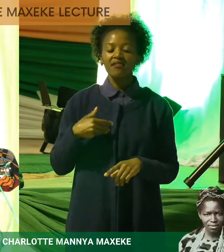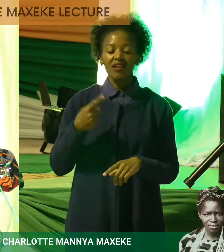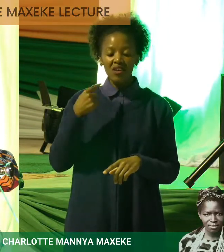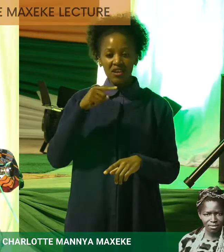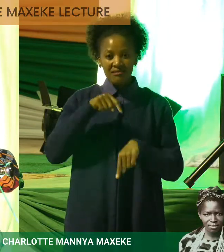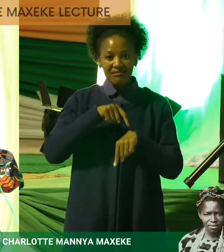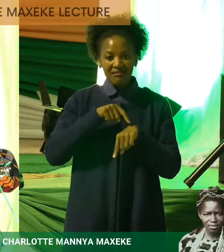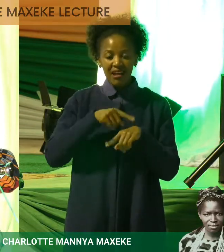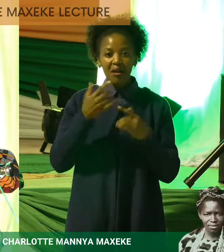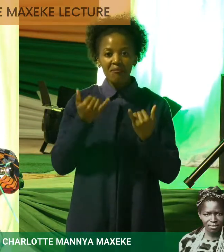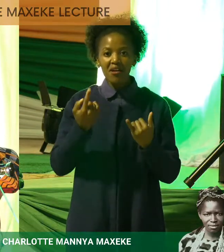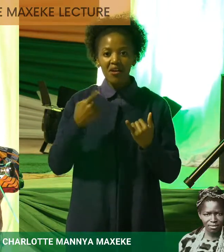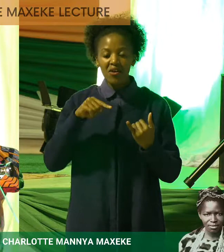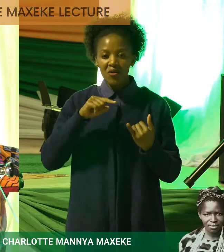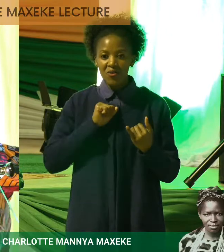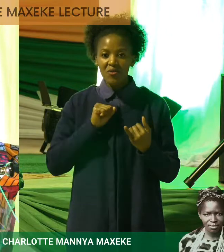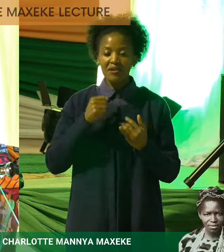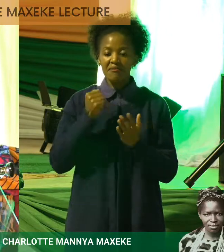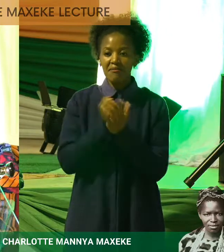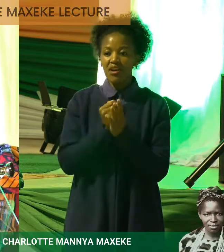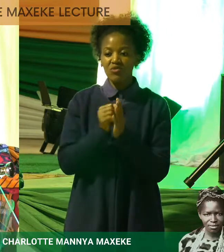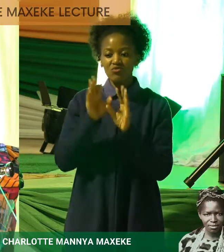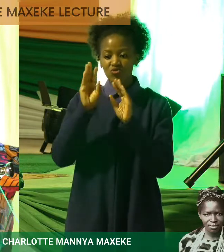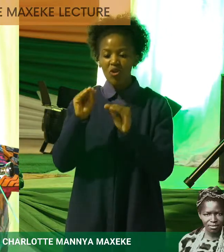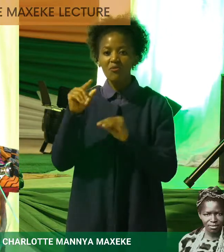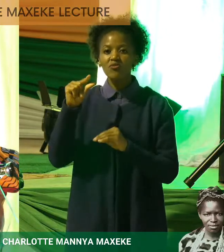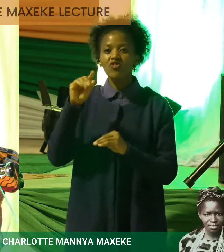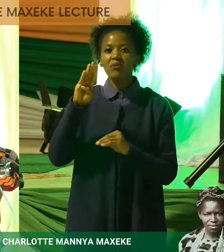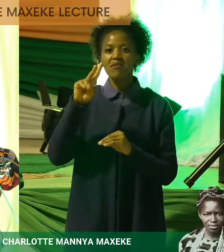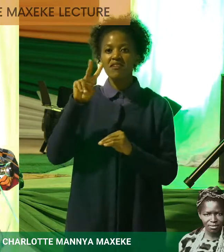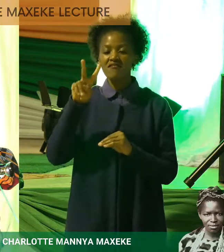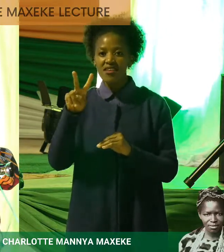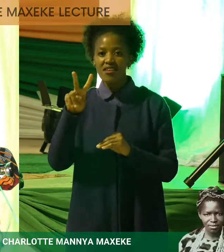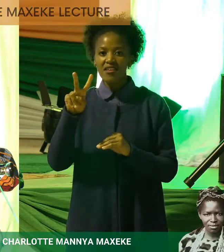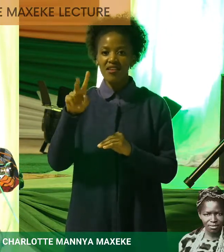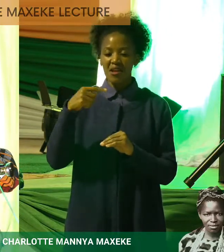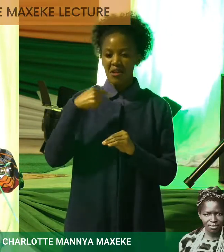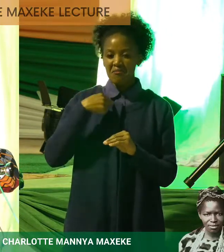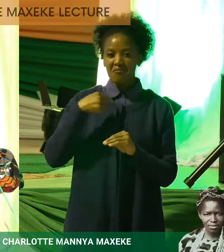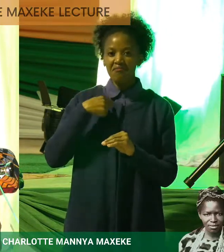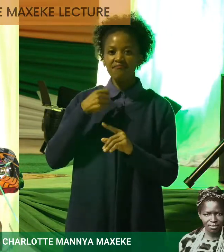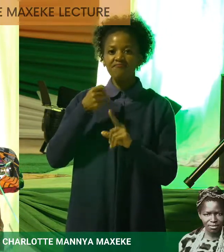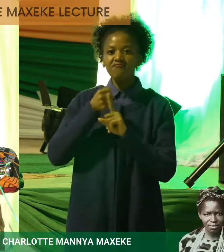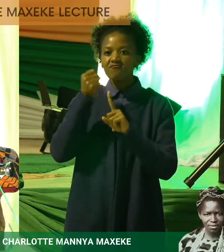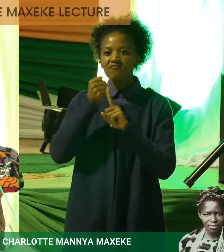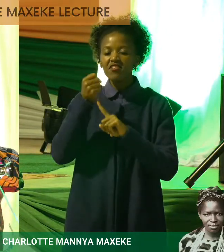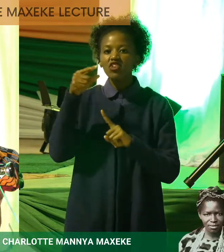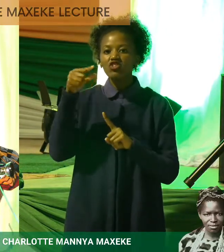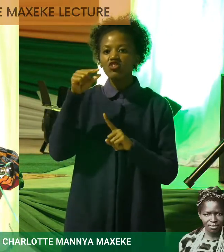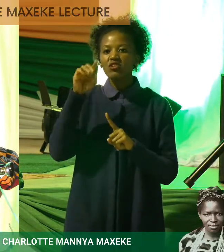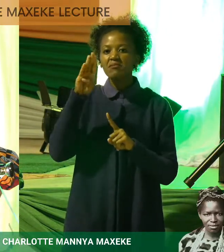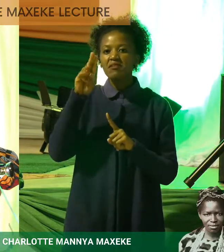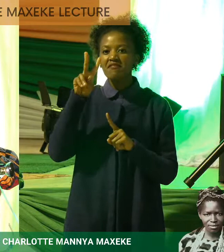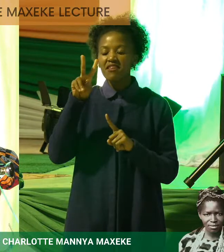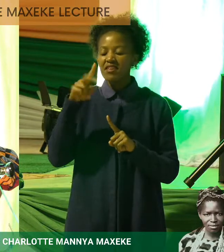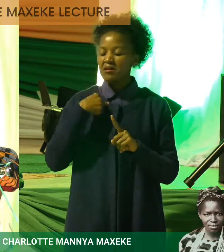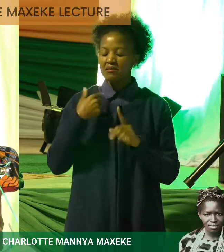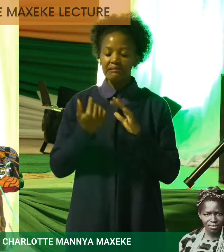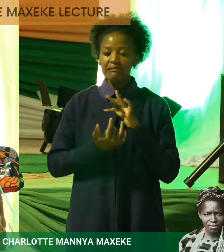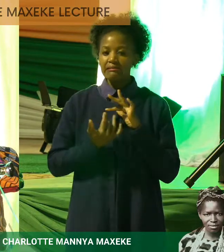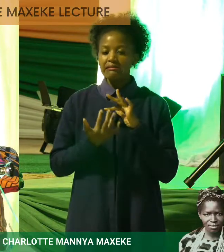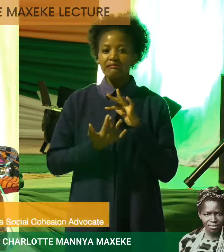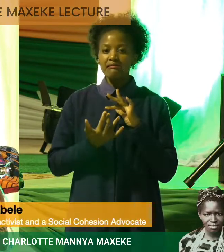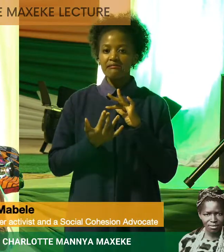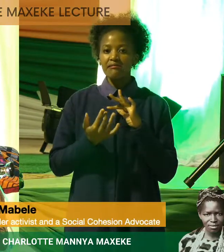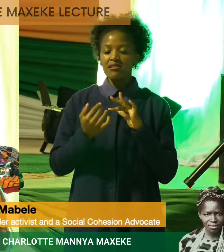bring GBV to an end. I'm a social cohesion advocate for GBV, and I'm very passionate about this subject, as well as women